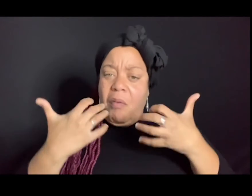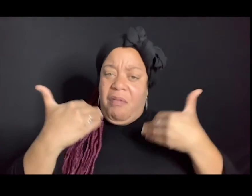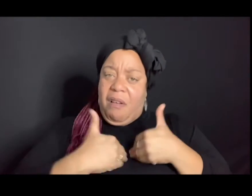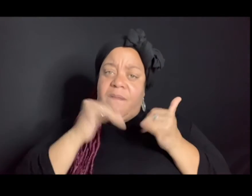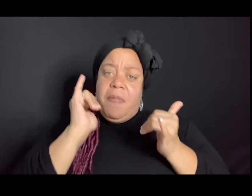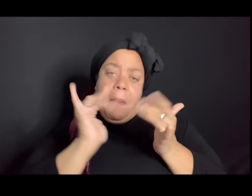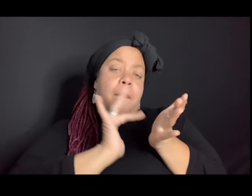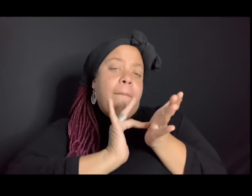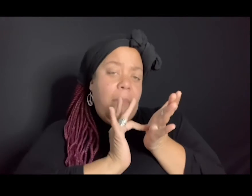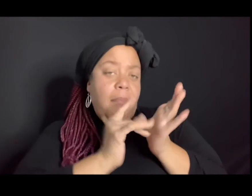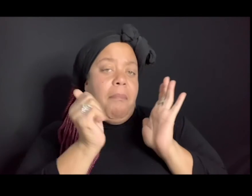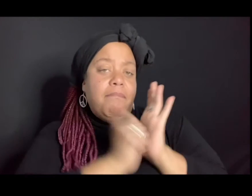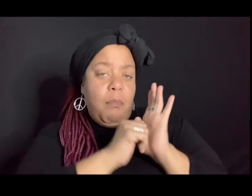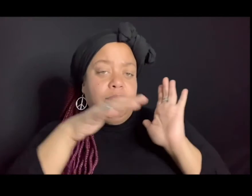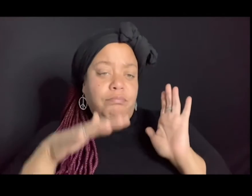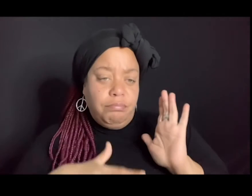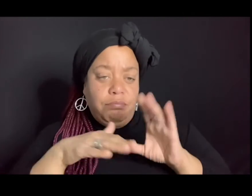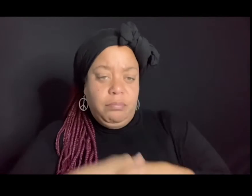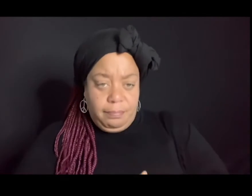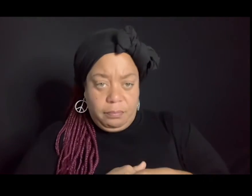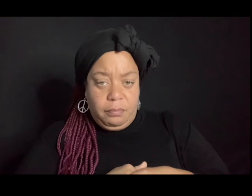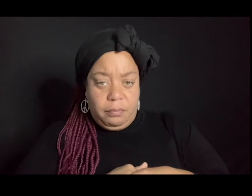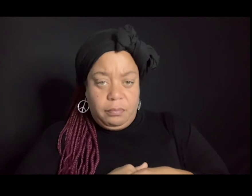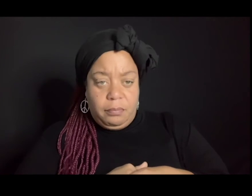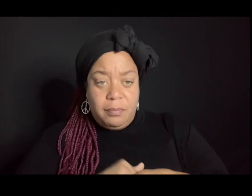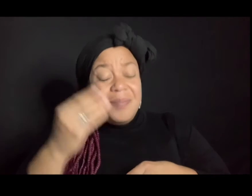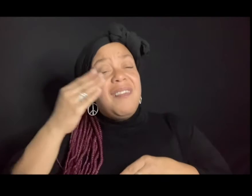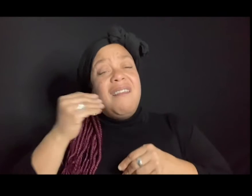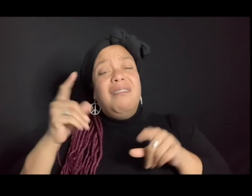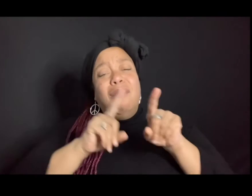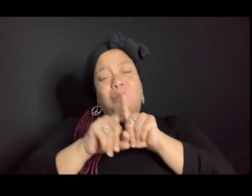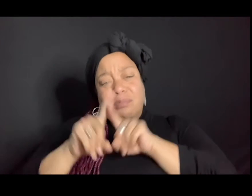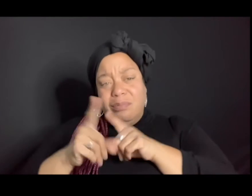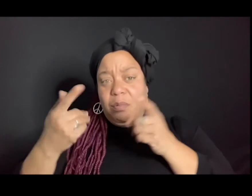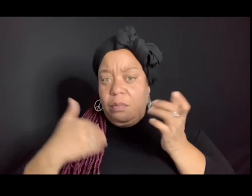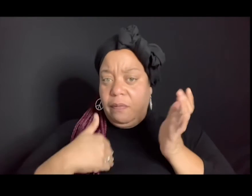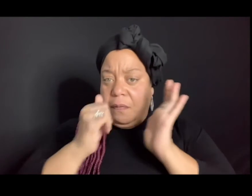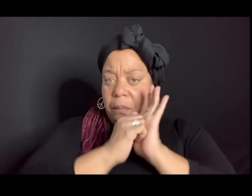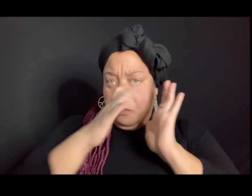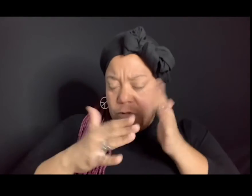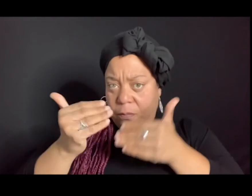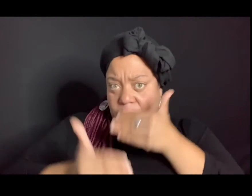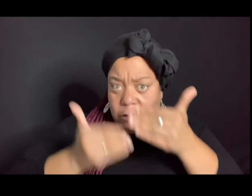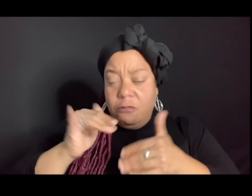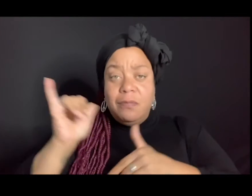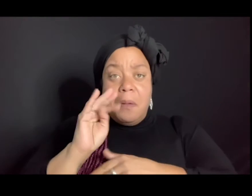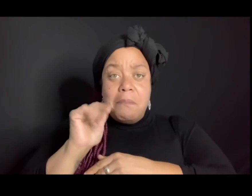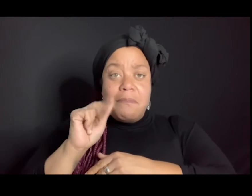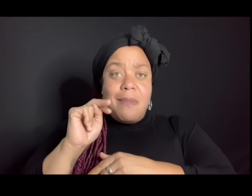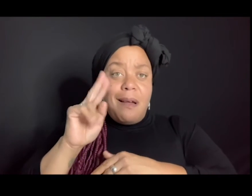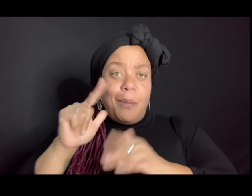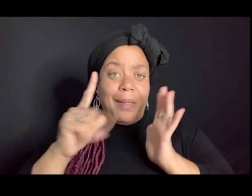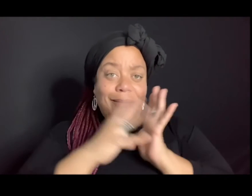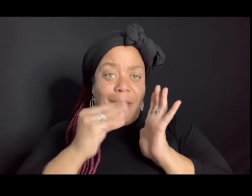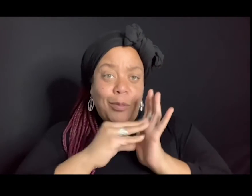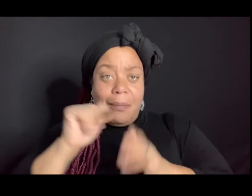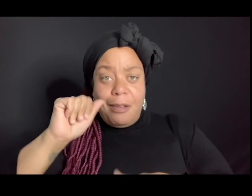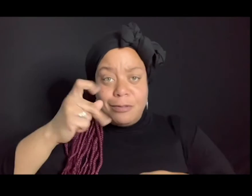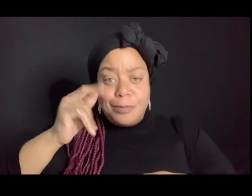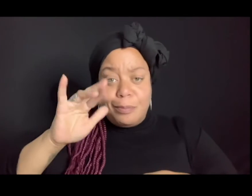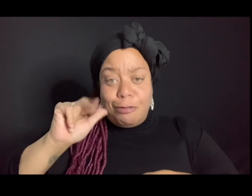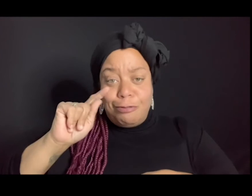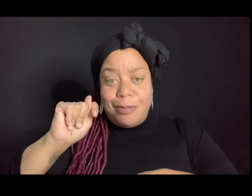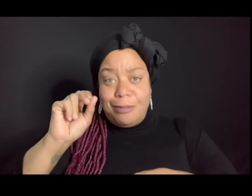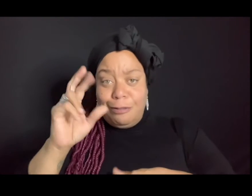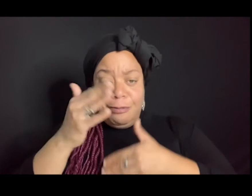have that type of medication abortion. And there are also abortion procedures such as a manual vacuum aspirator